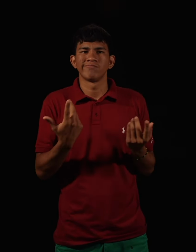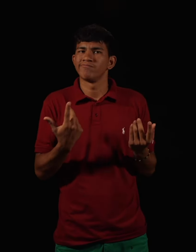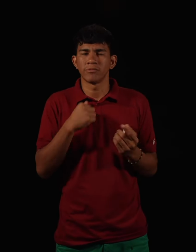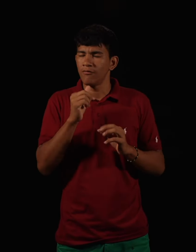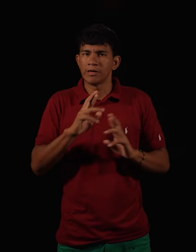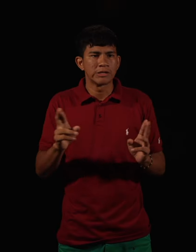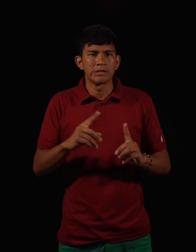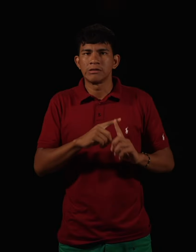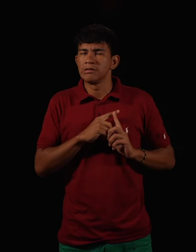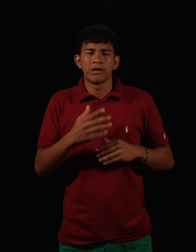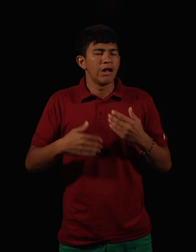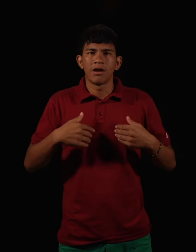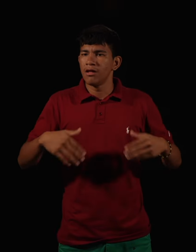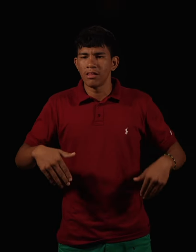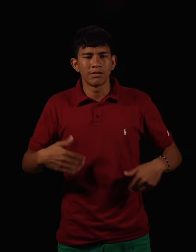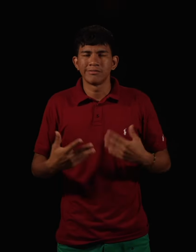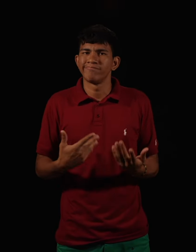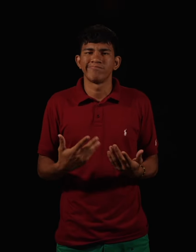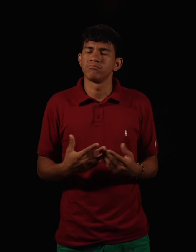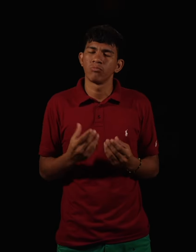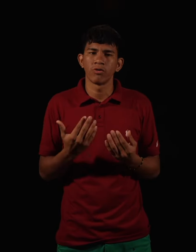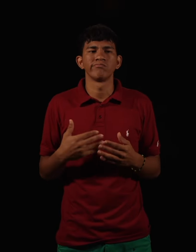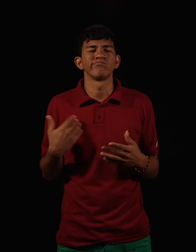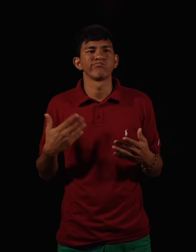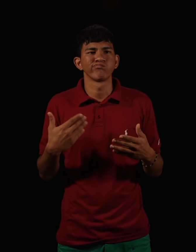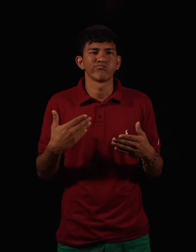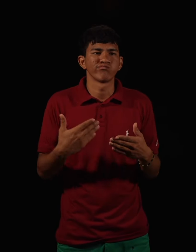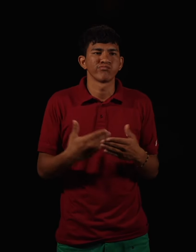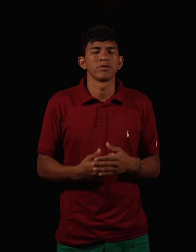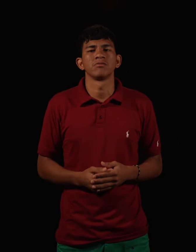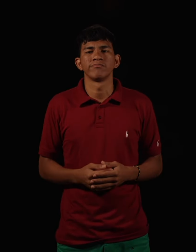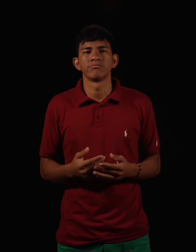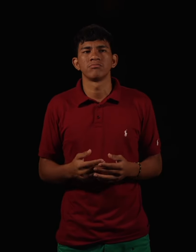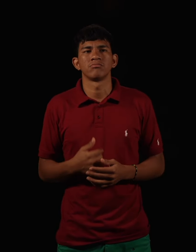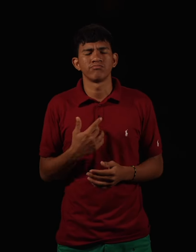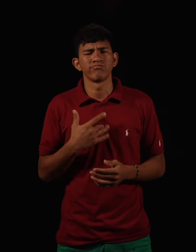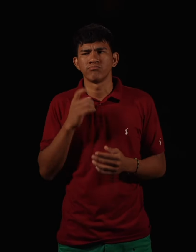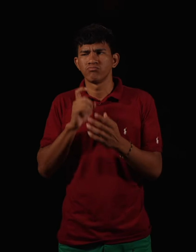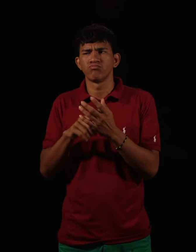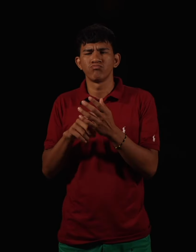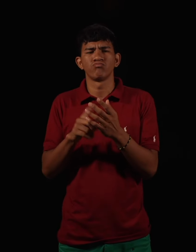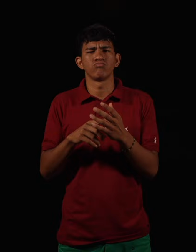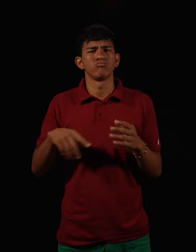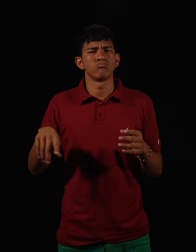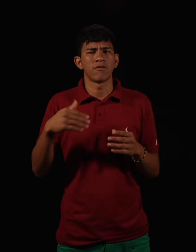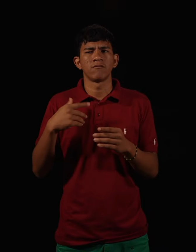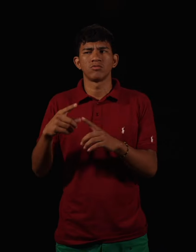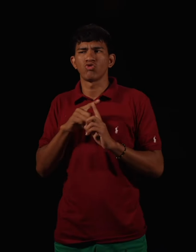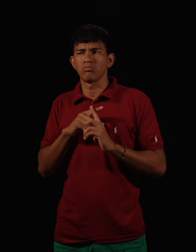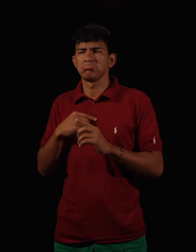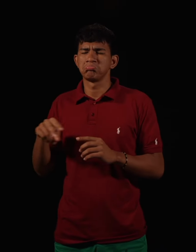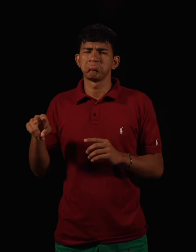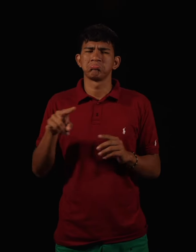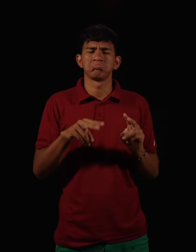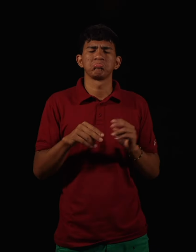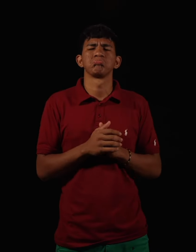After a long time, he continued to teach me and talk to me about becoming a Christian. But I continued to say I didn't want to do it. I wasn't